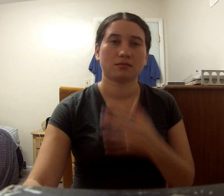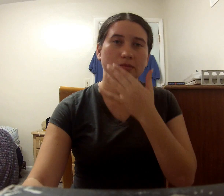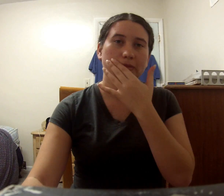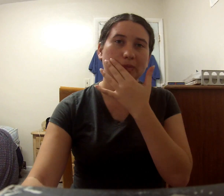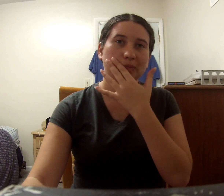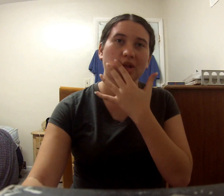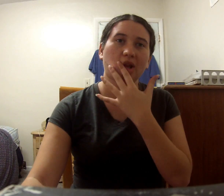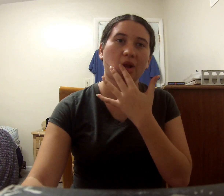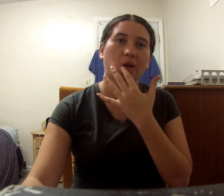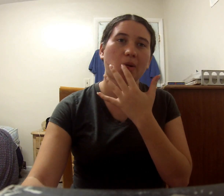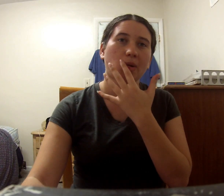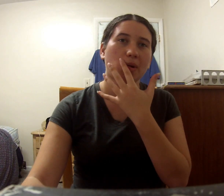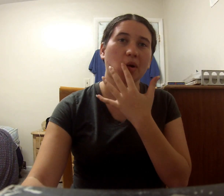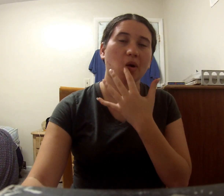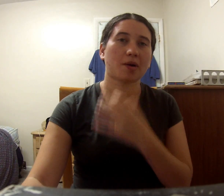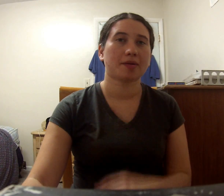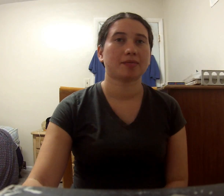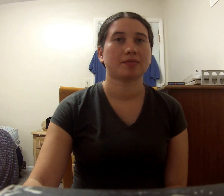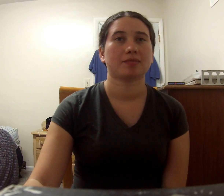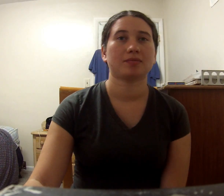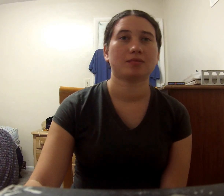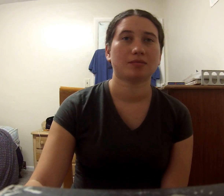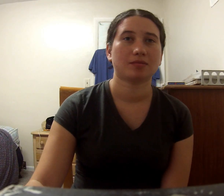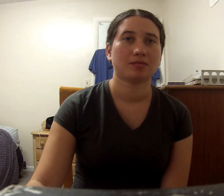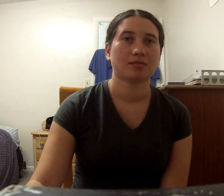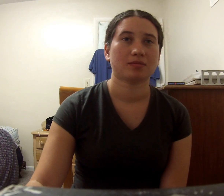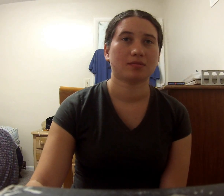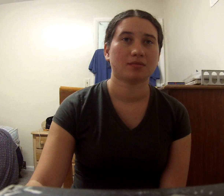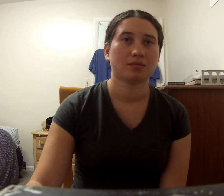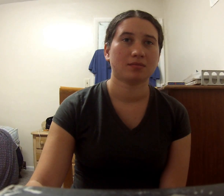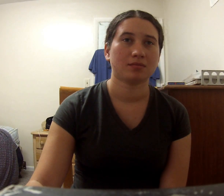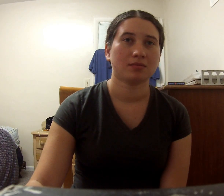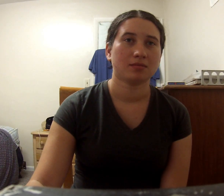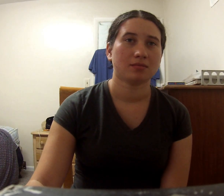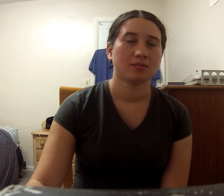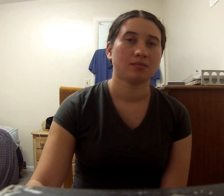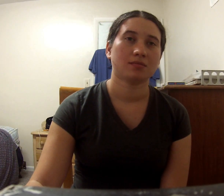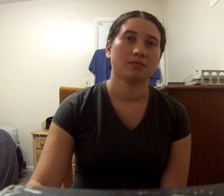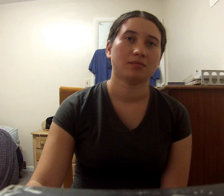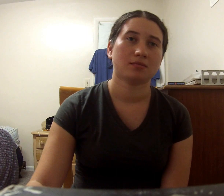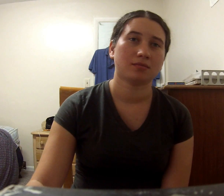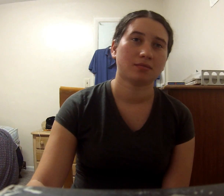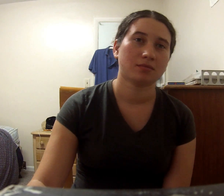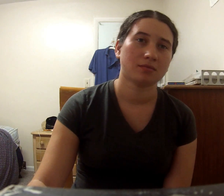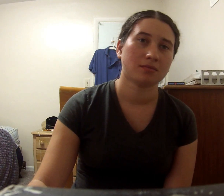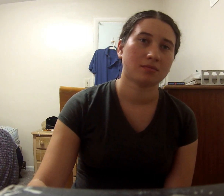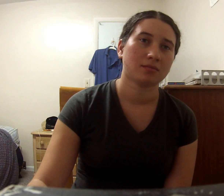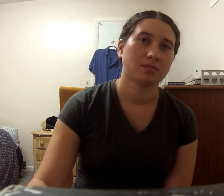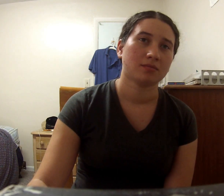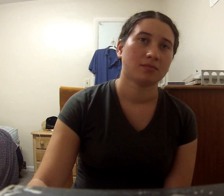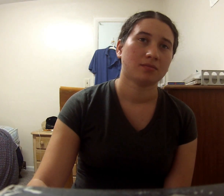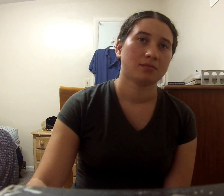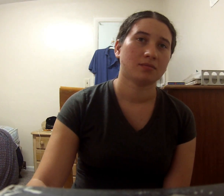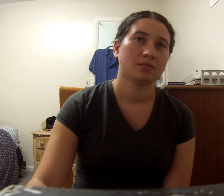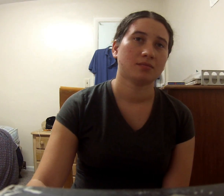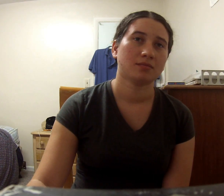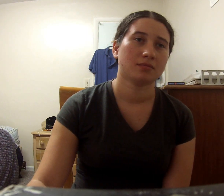I bought the lie that diet culture sold me when I was 10 years old, that told me if I am thin, thinner, thin enough,